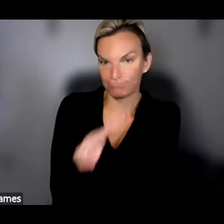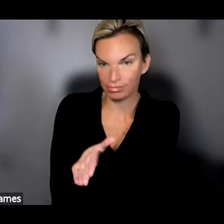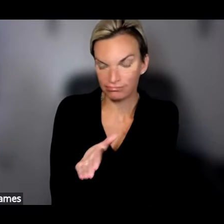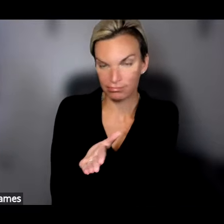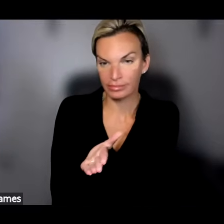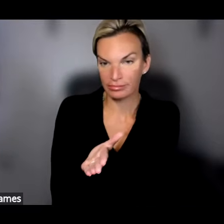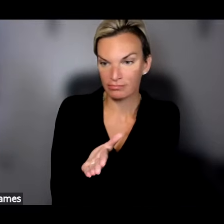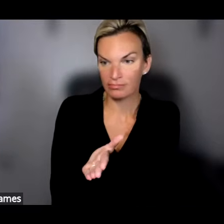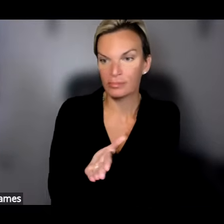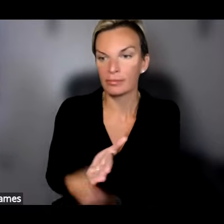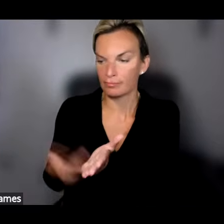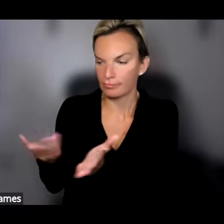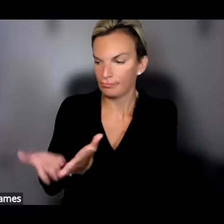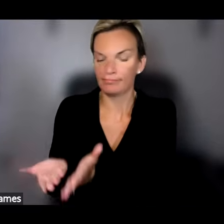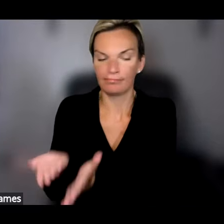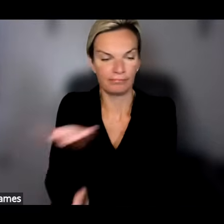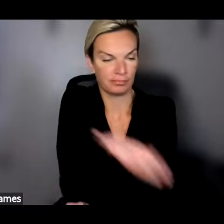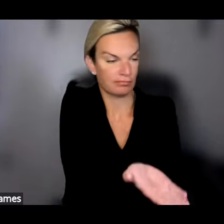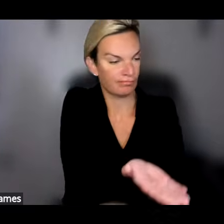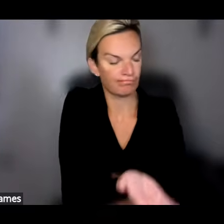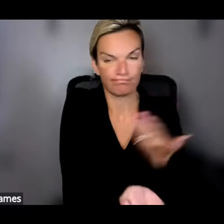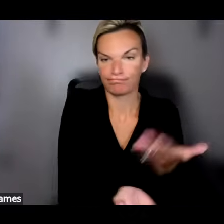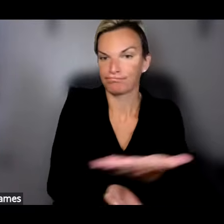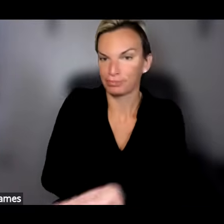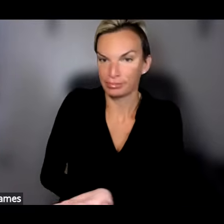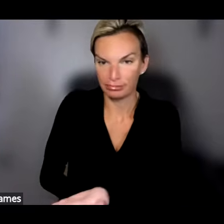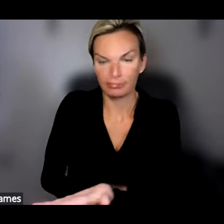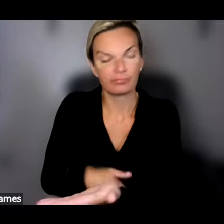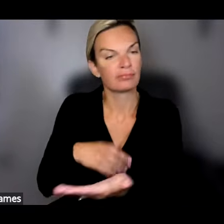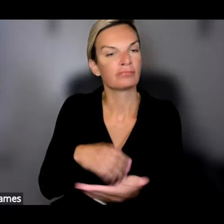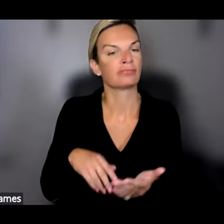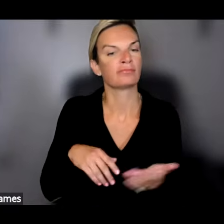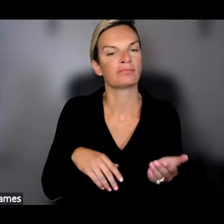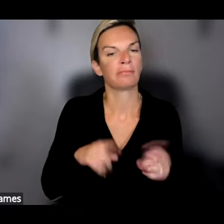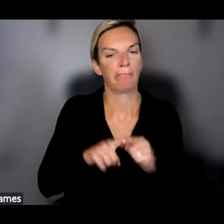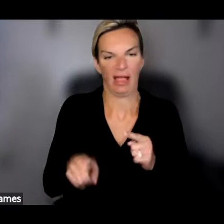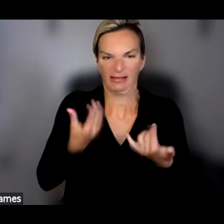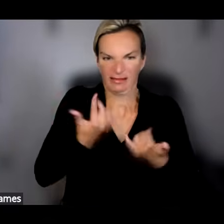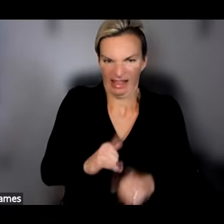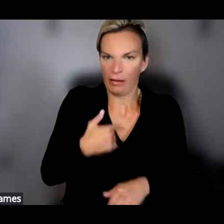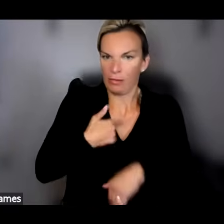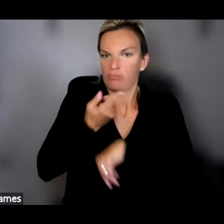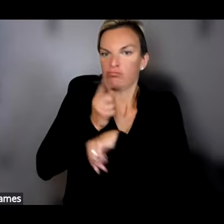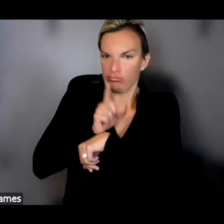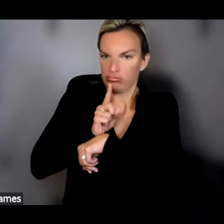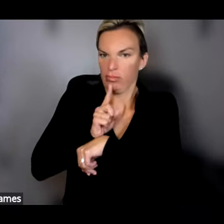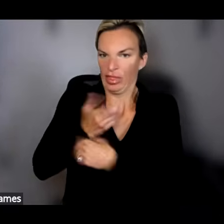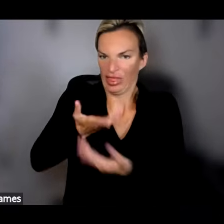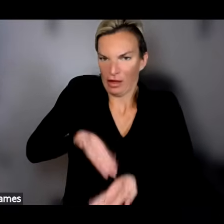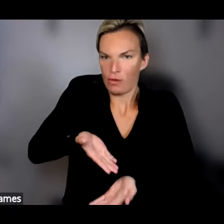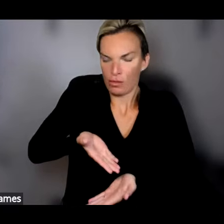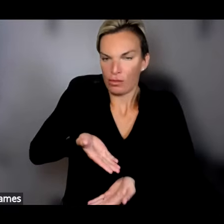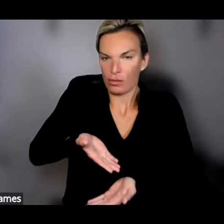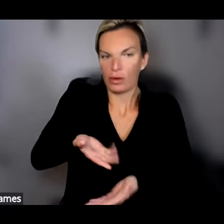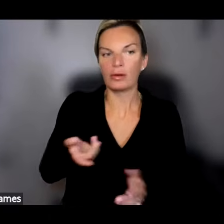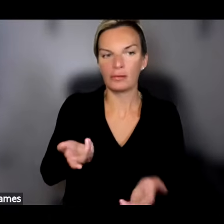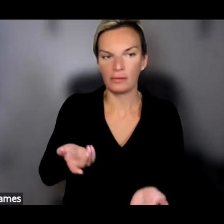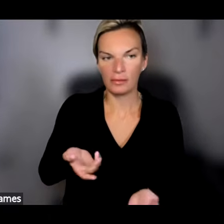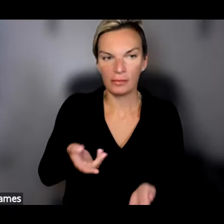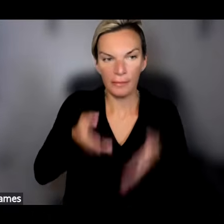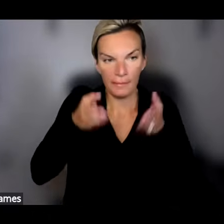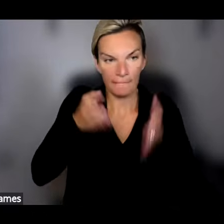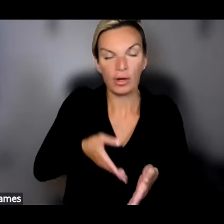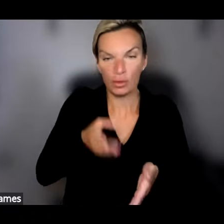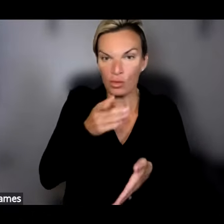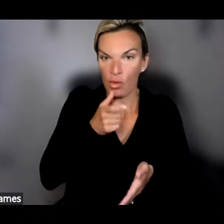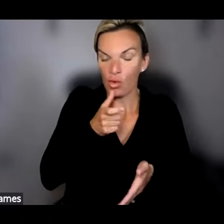think there hasn't been really a determination in that. But the manual does clearly state that the person who's